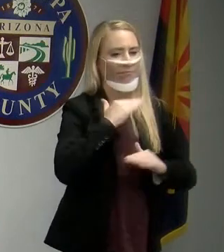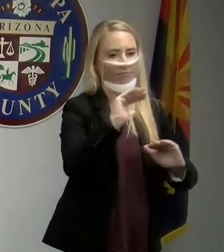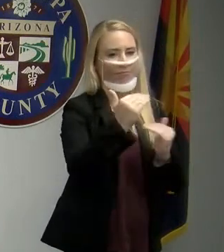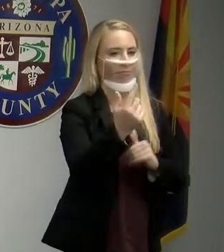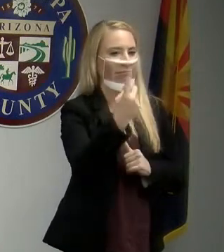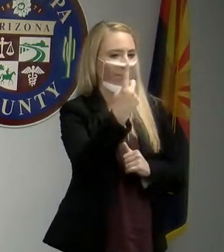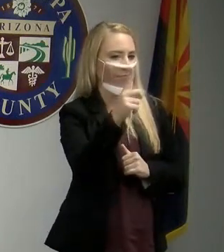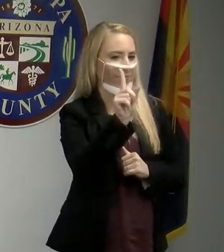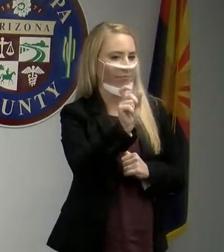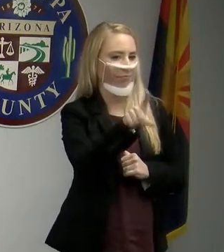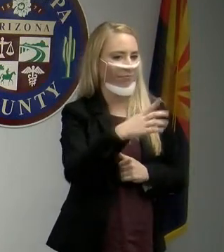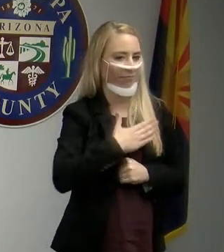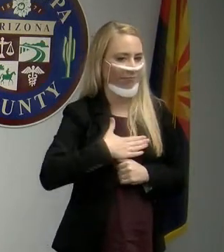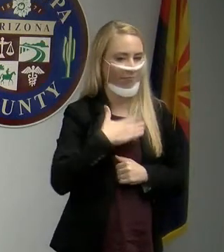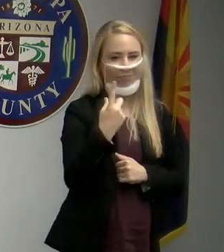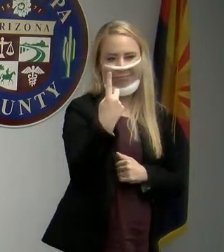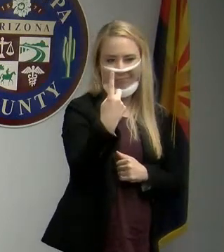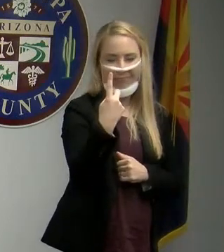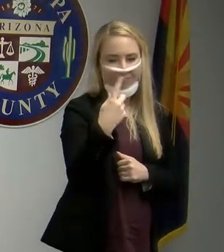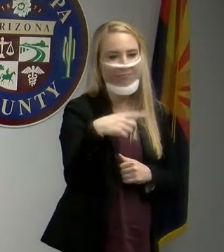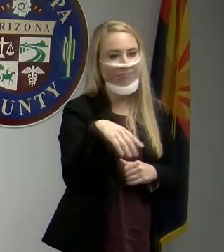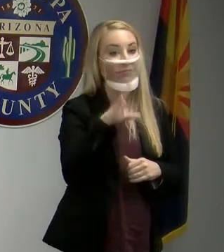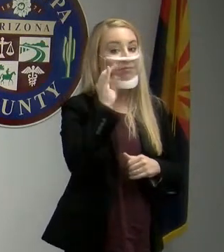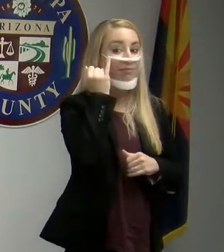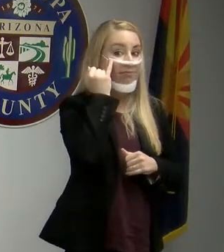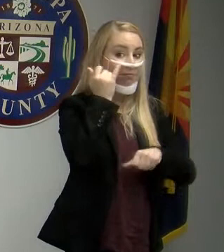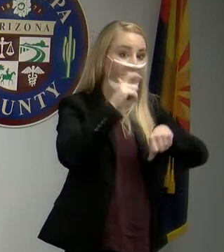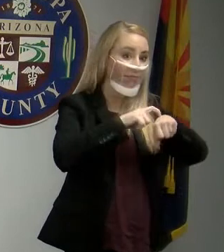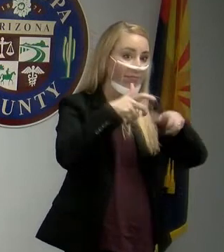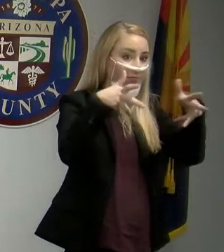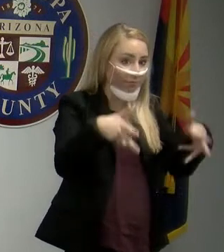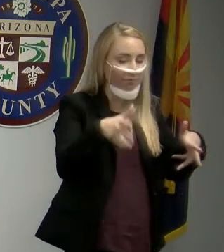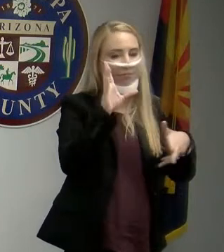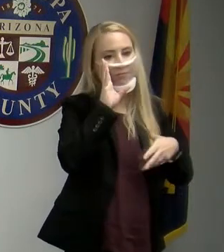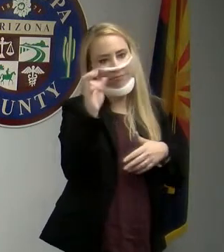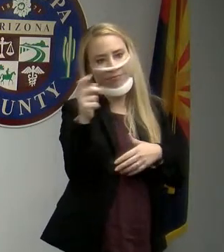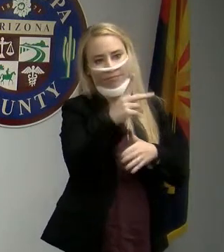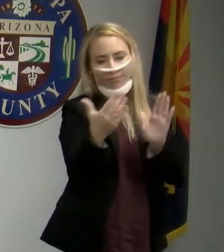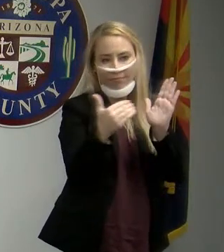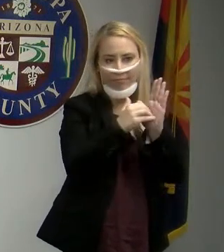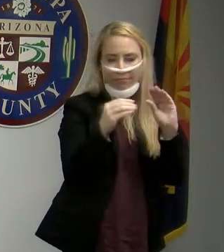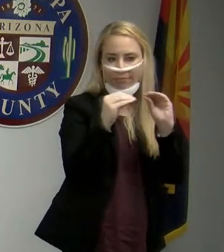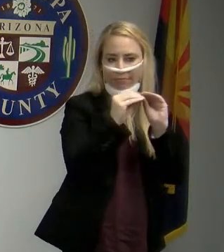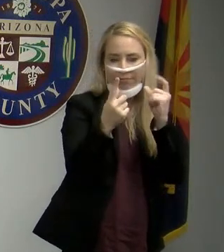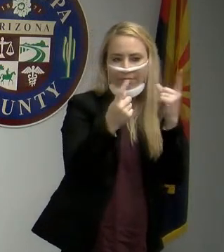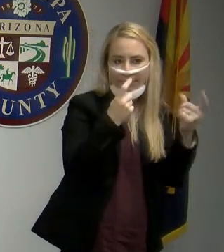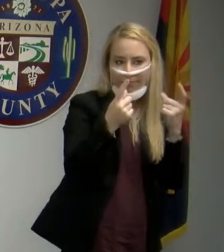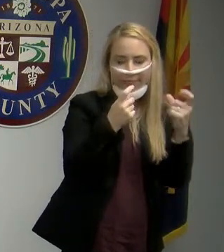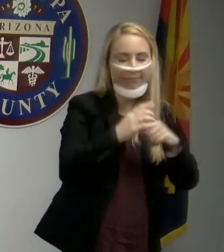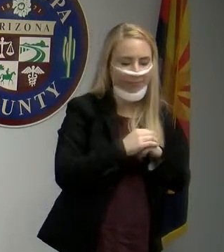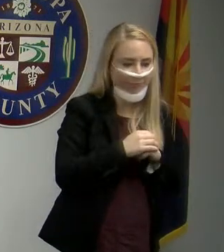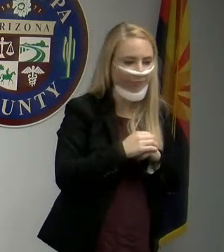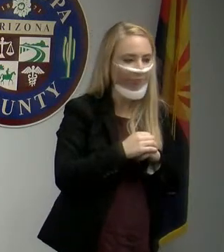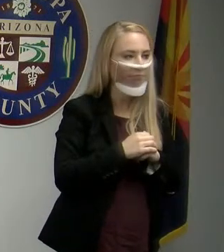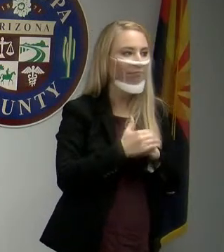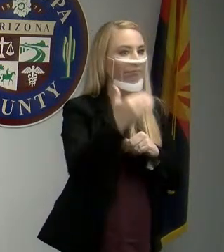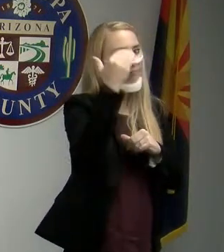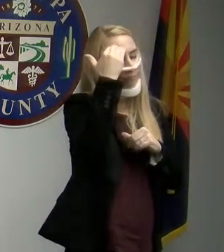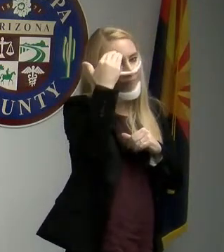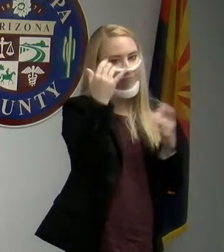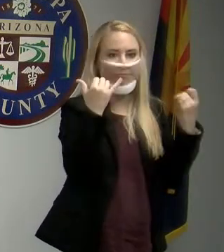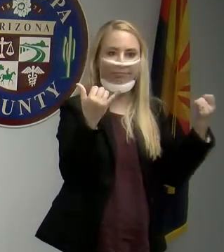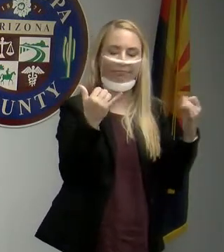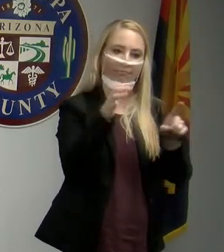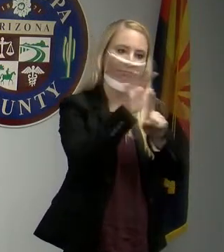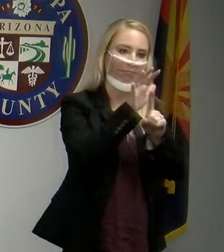or 1.5 if you can. We always try to get back around to second and third questions at the end of this, and we know there's a lot of interest today, so